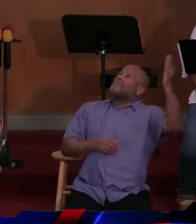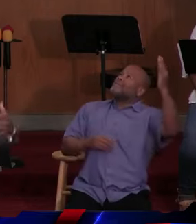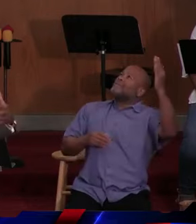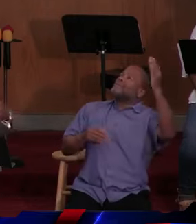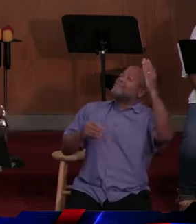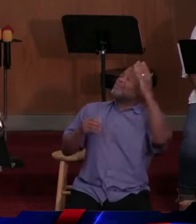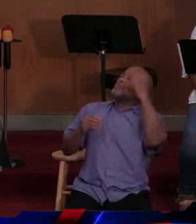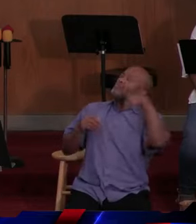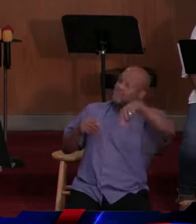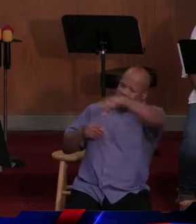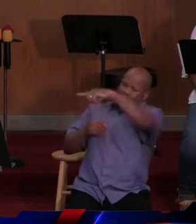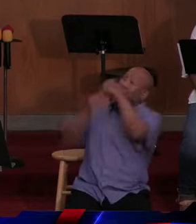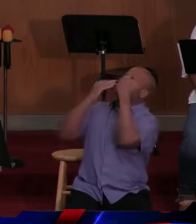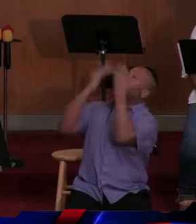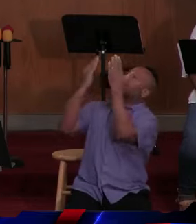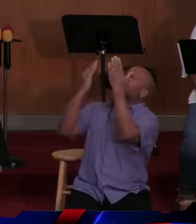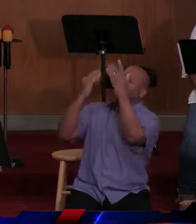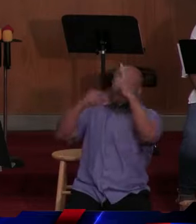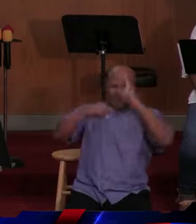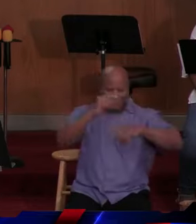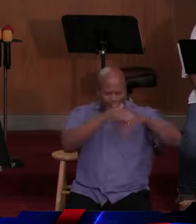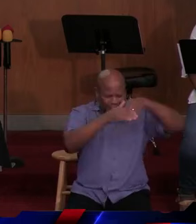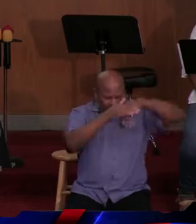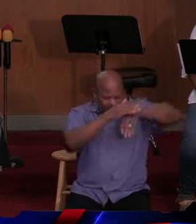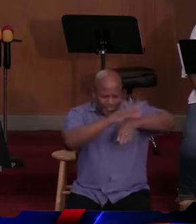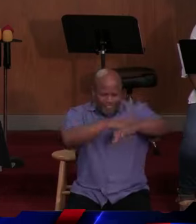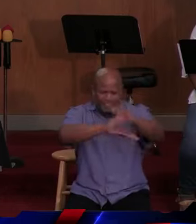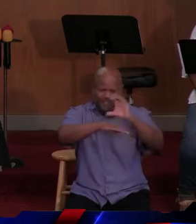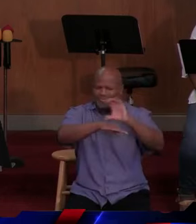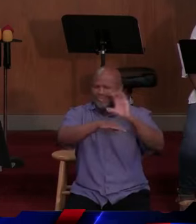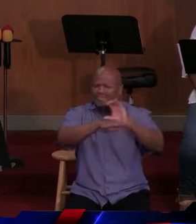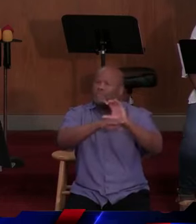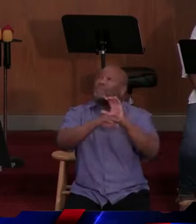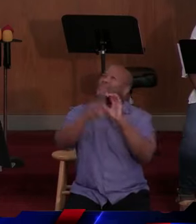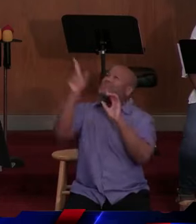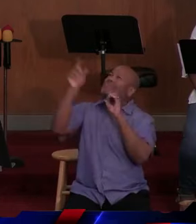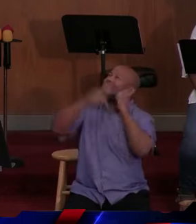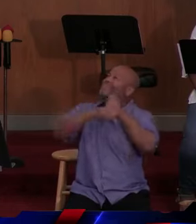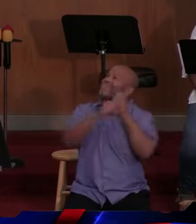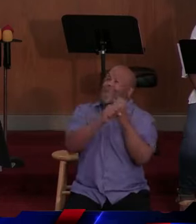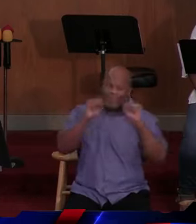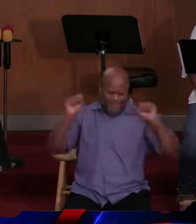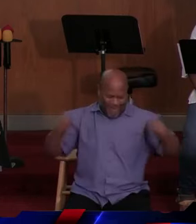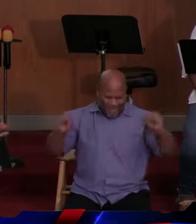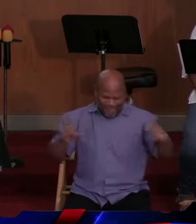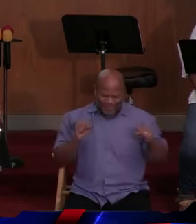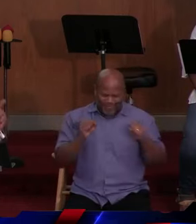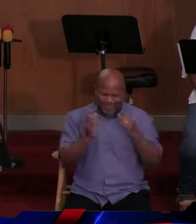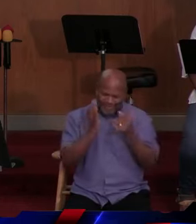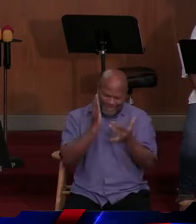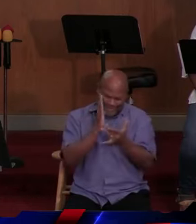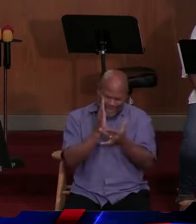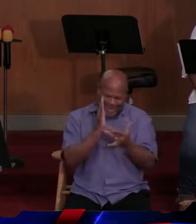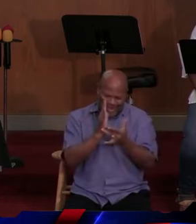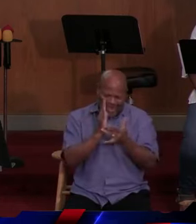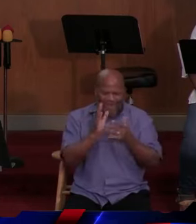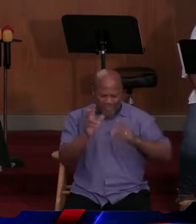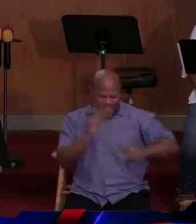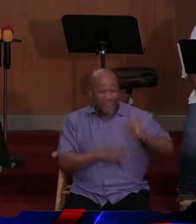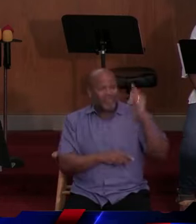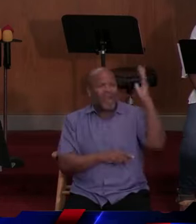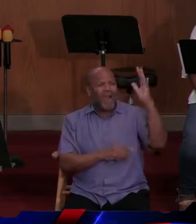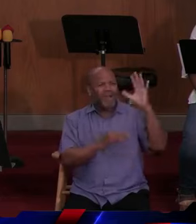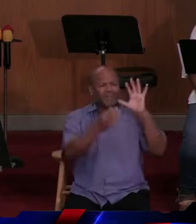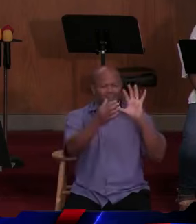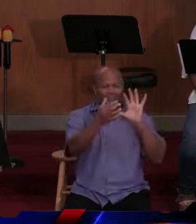not being able to gather at your house, you've still made technological provisions that the people of God can still